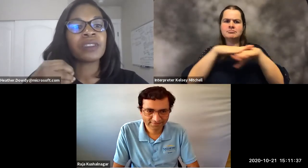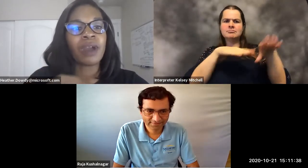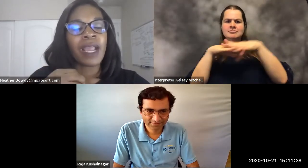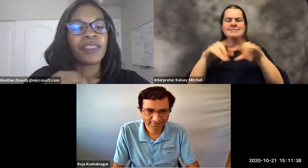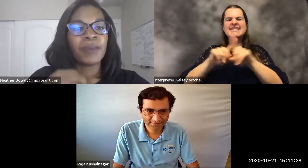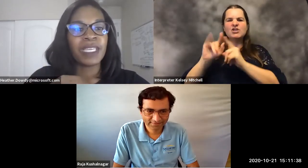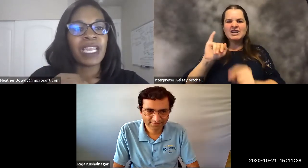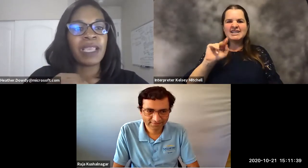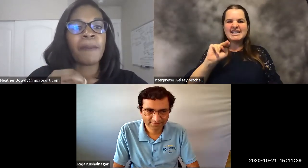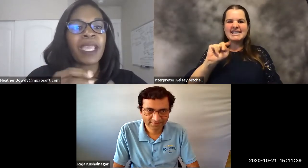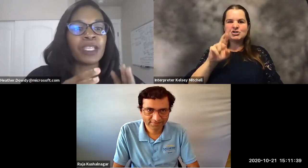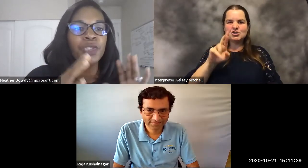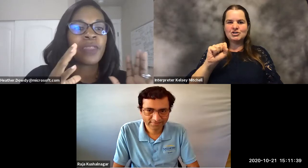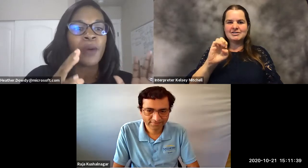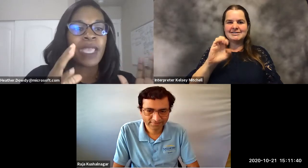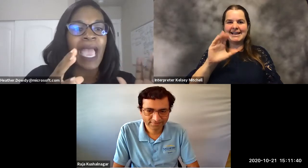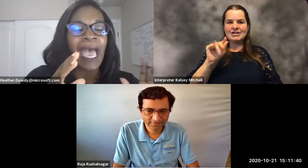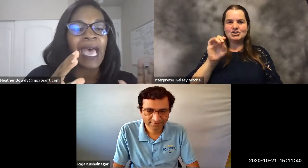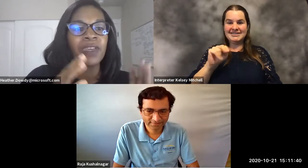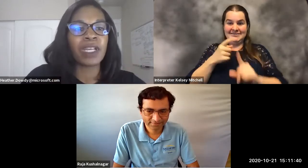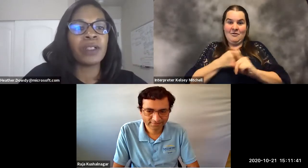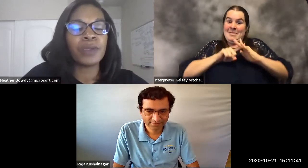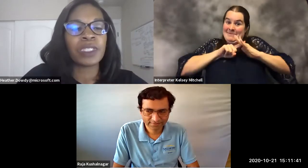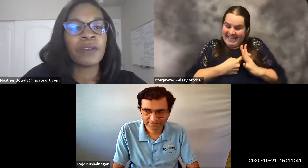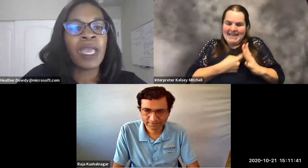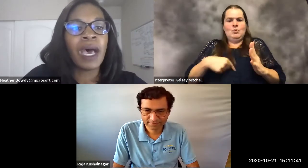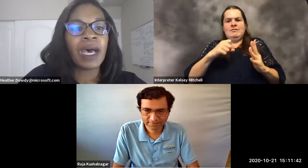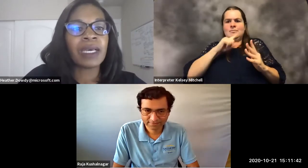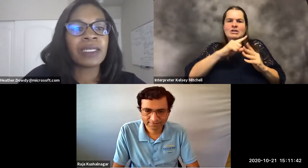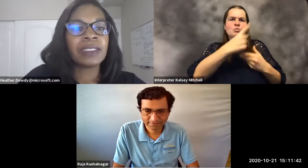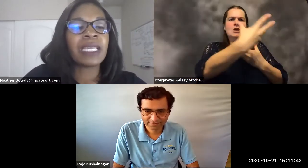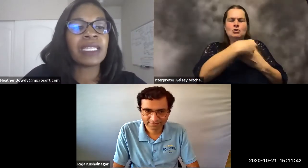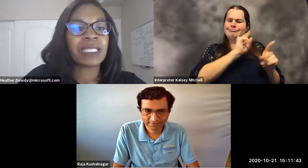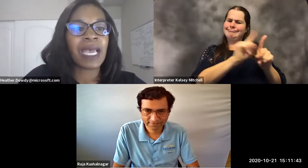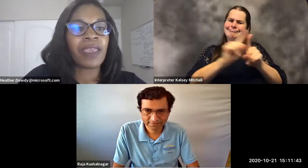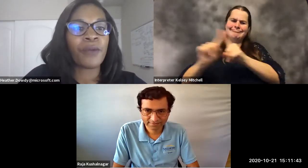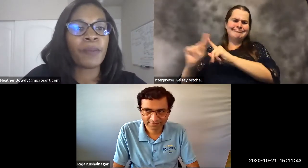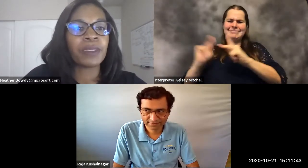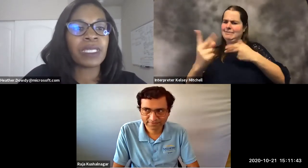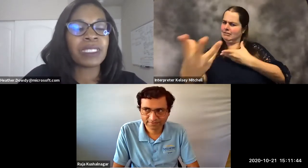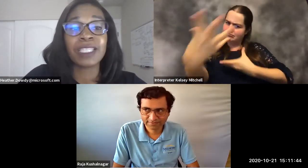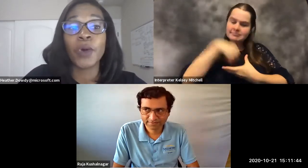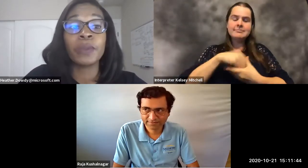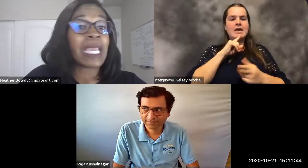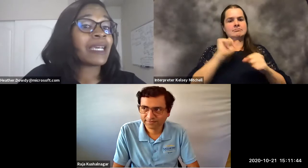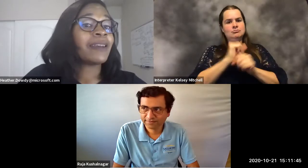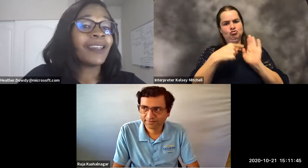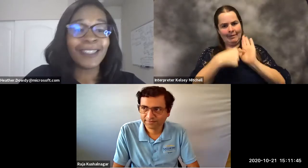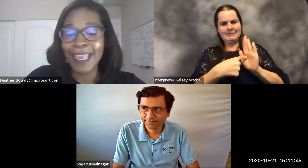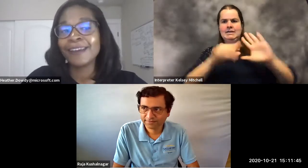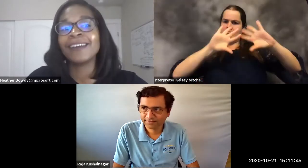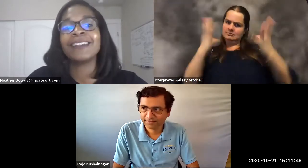we want to start at the beginning by making sure that we have an inclusive data set that represents that. So